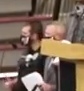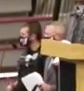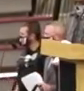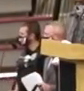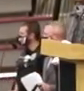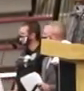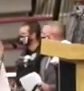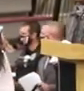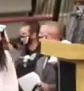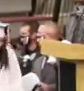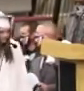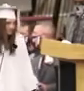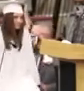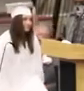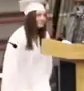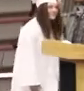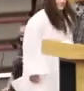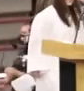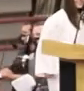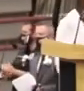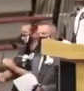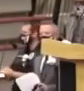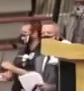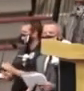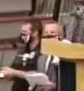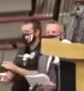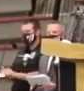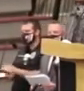Ella Patricia Ward.